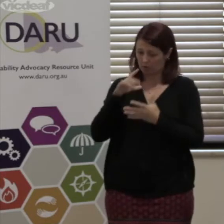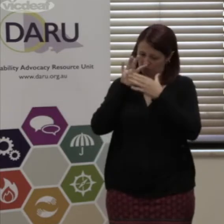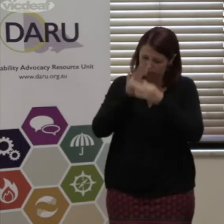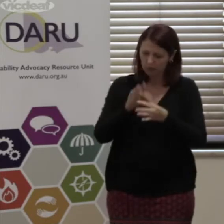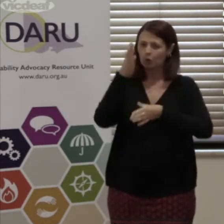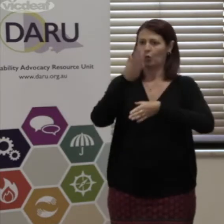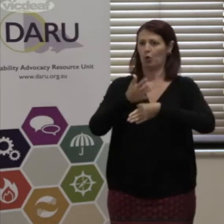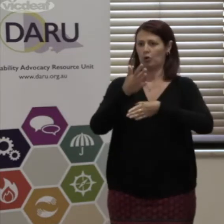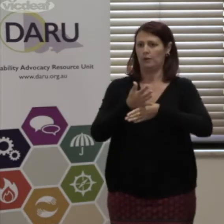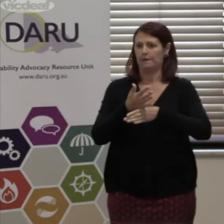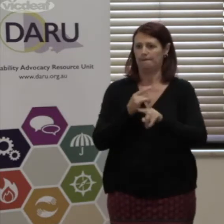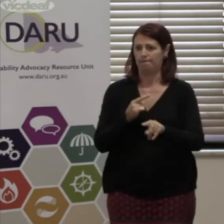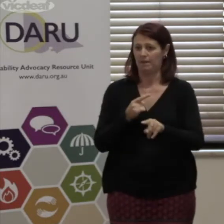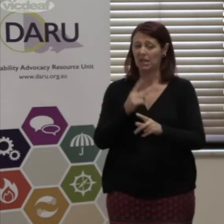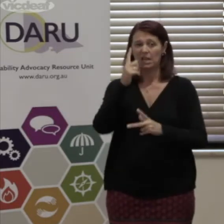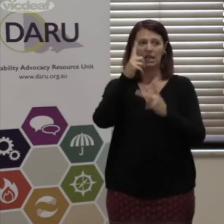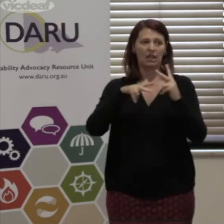work.